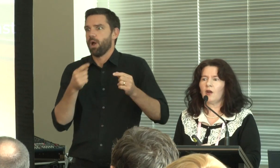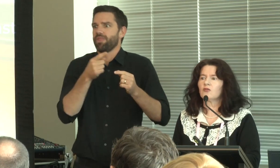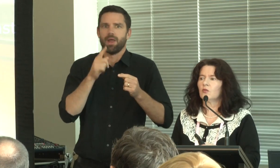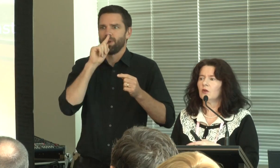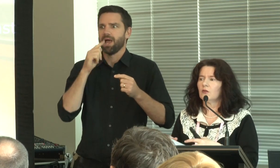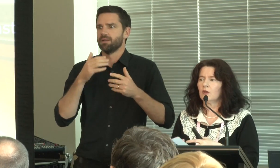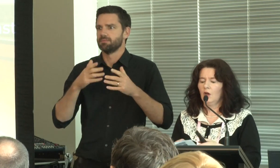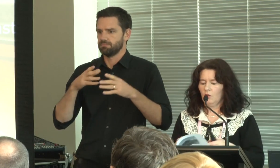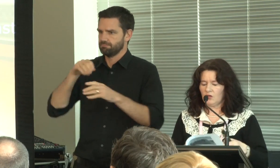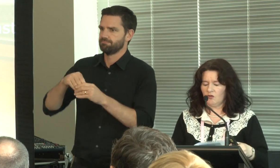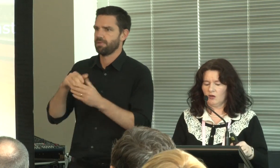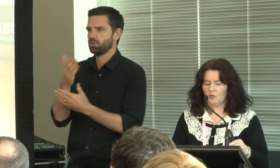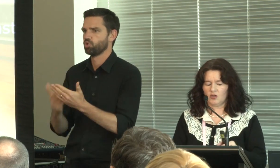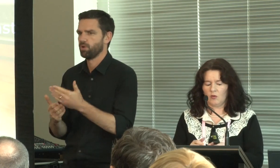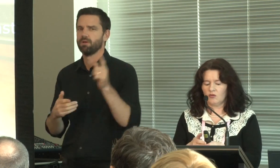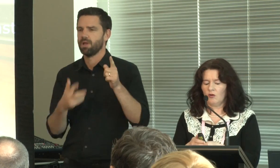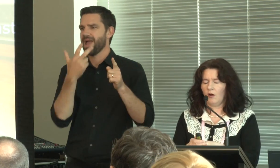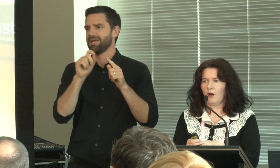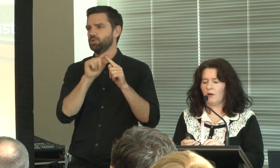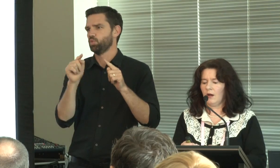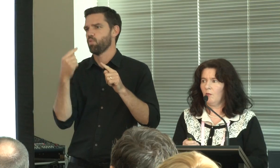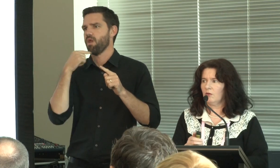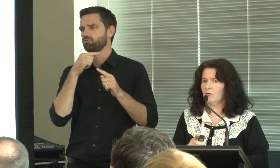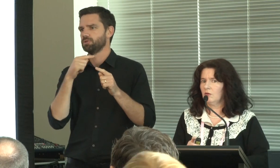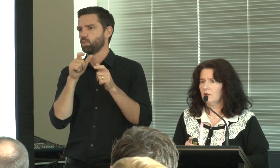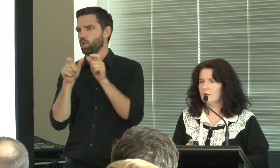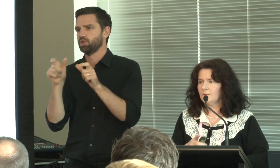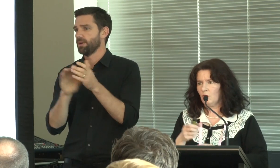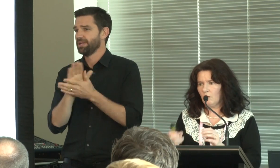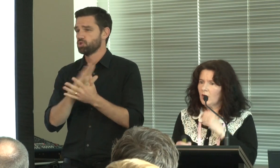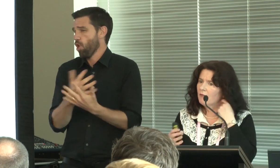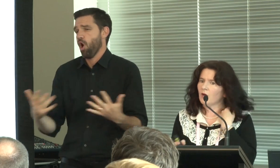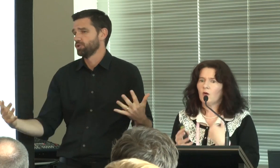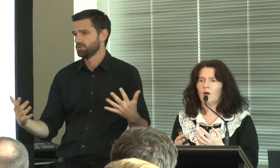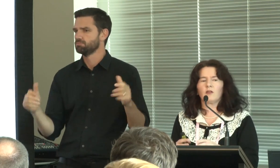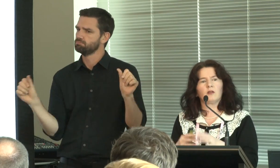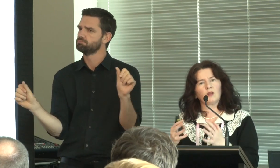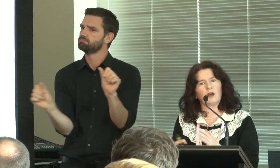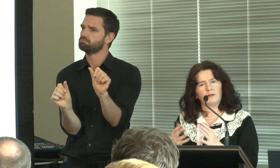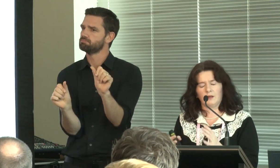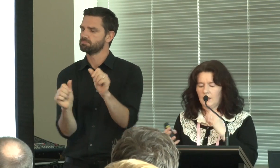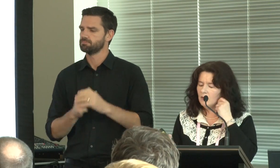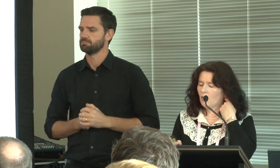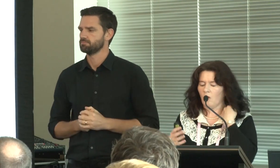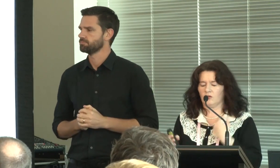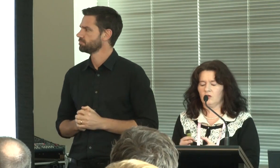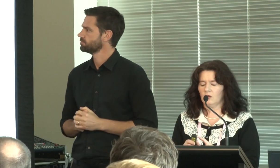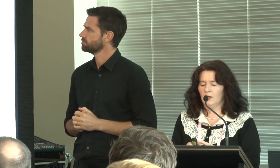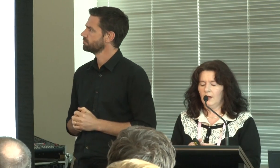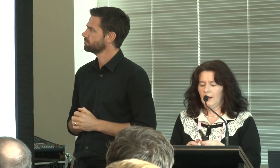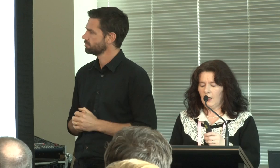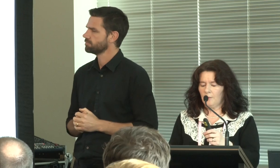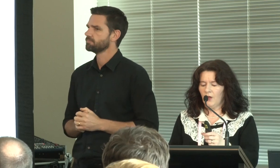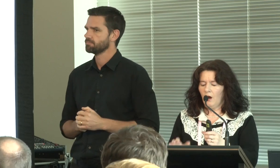80 to 100 words, which, as you can appreciate, was not a great number of words. So we got that organised, and then we started thinking again about what to